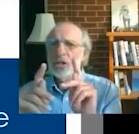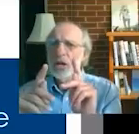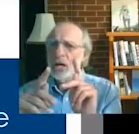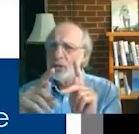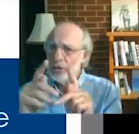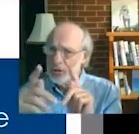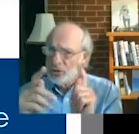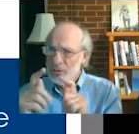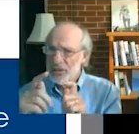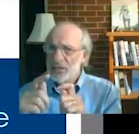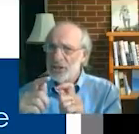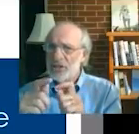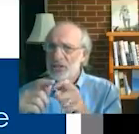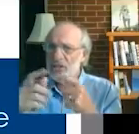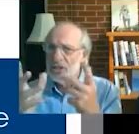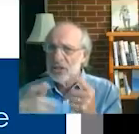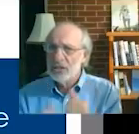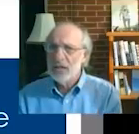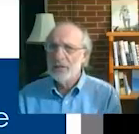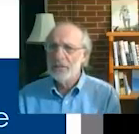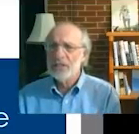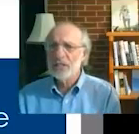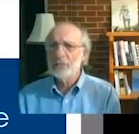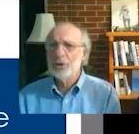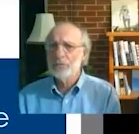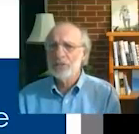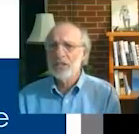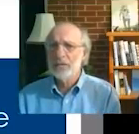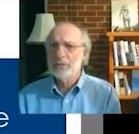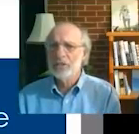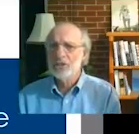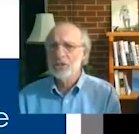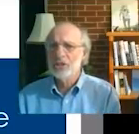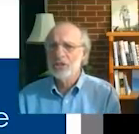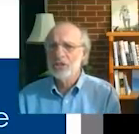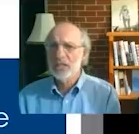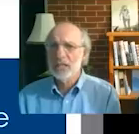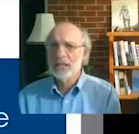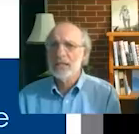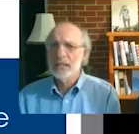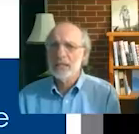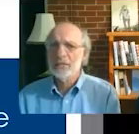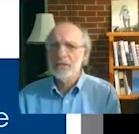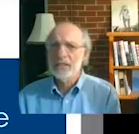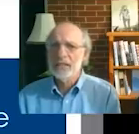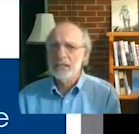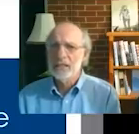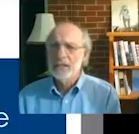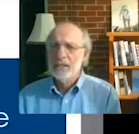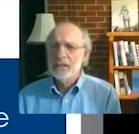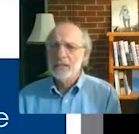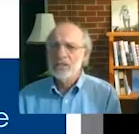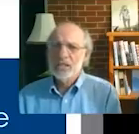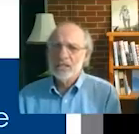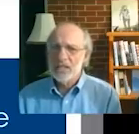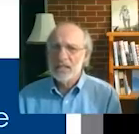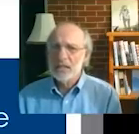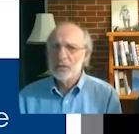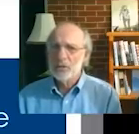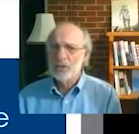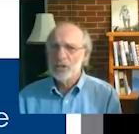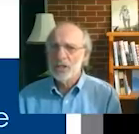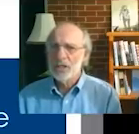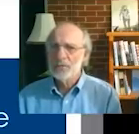language, you can use imitation skills, and you can physically prompt sign positions if needed.